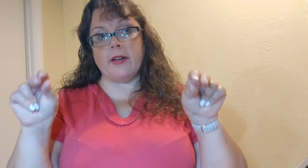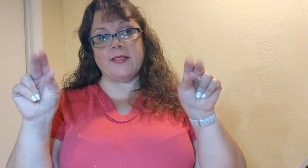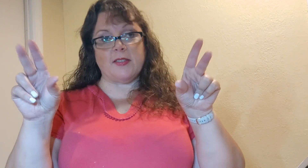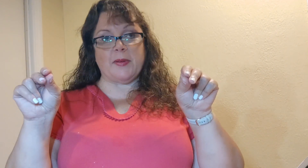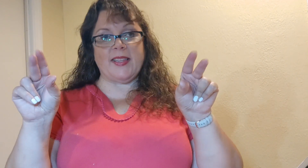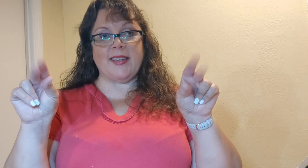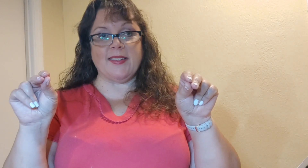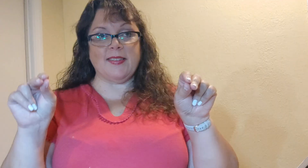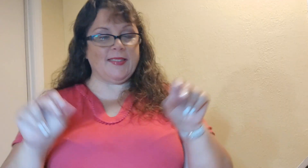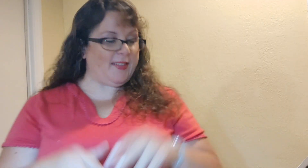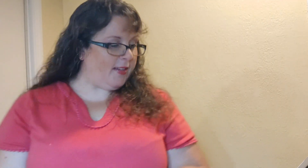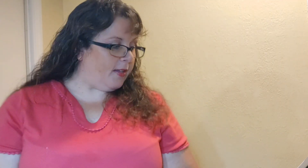claws is what that is.